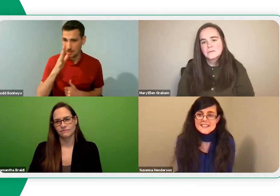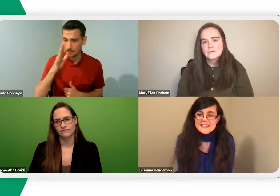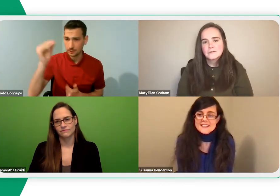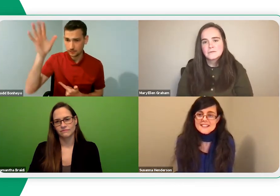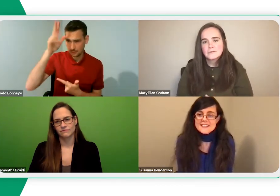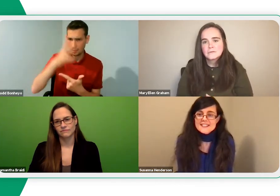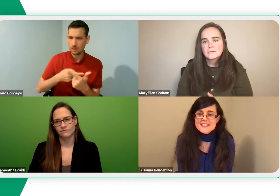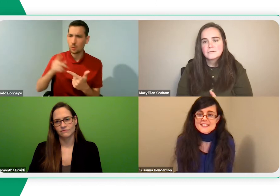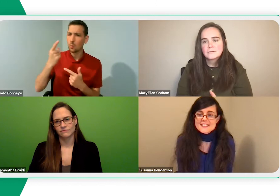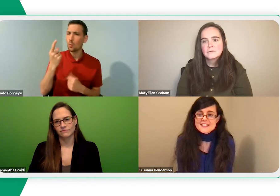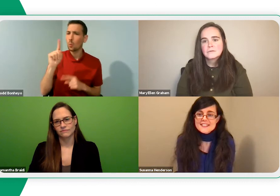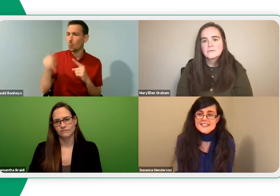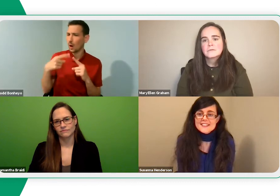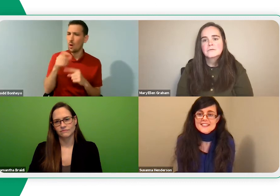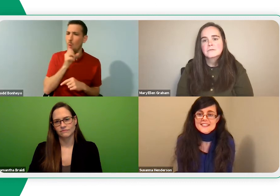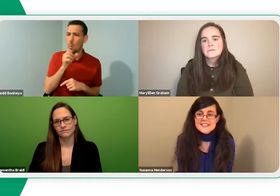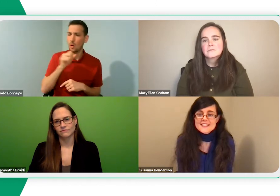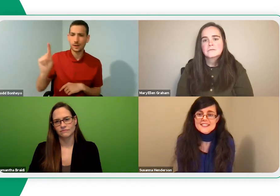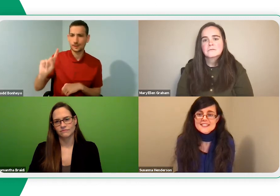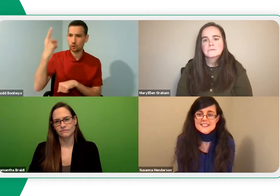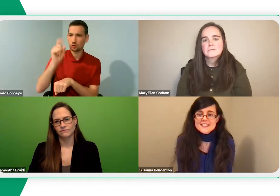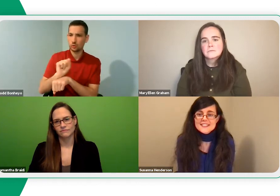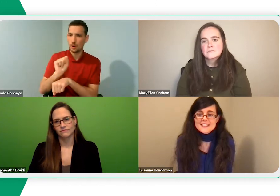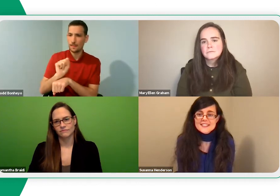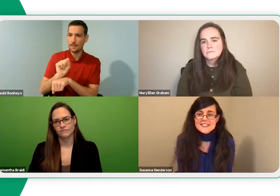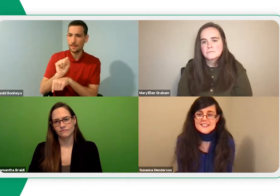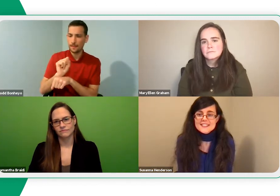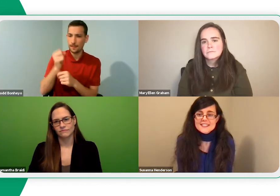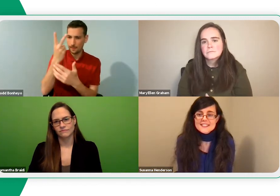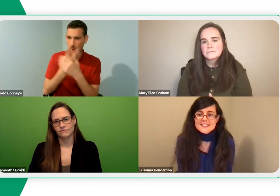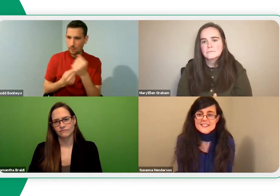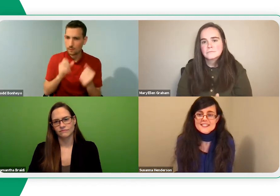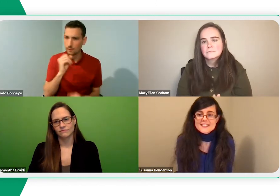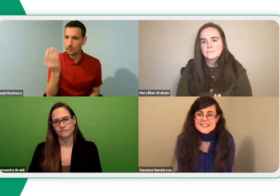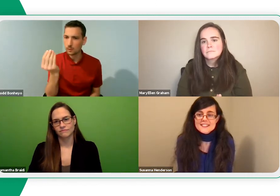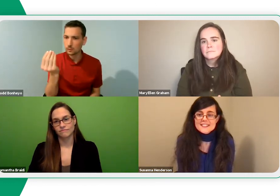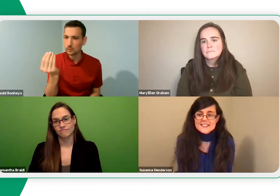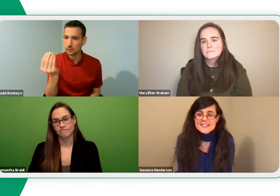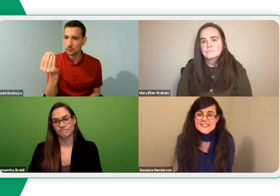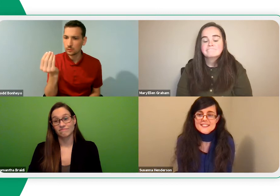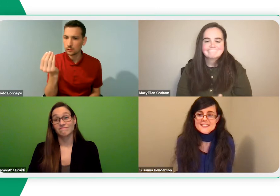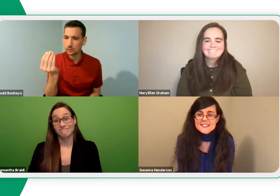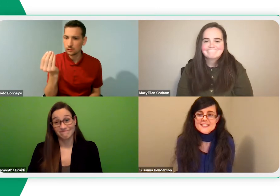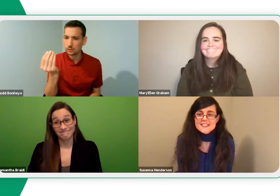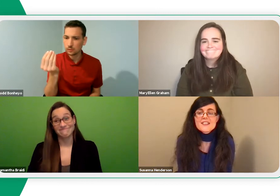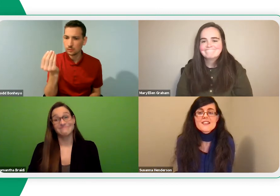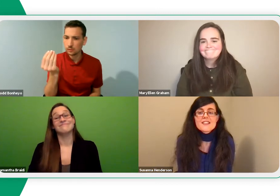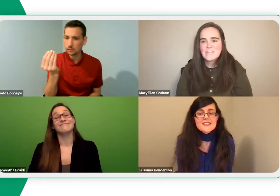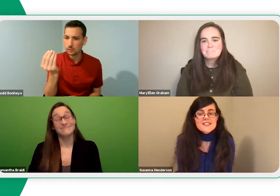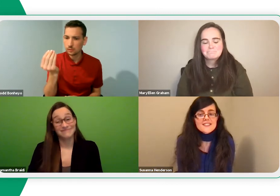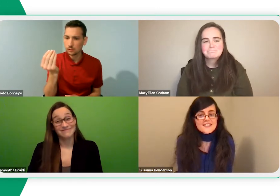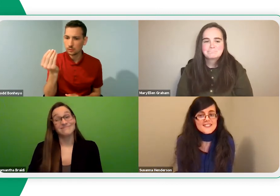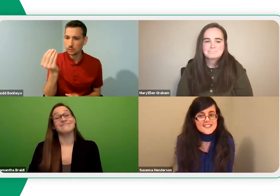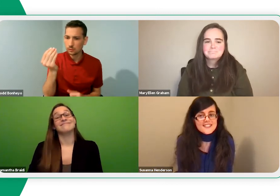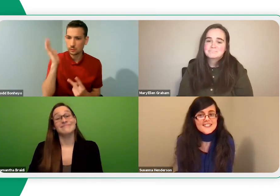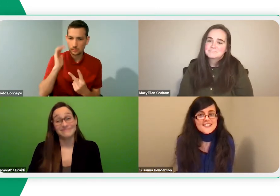is Todd. I want to add something to you. So I asked my parents once, I asked them, how old were you when you got your first job? And they said